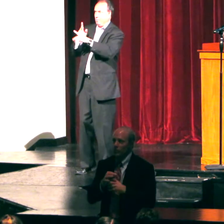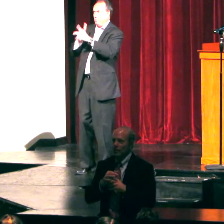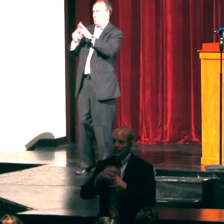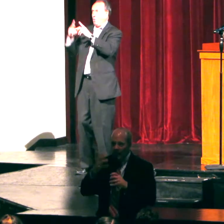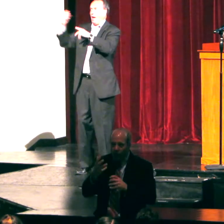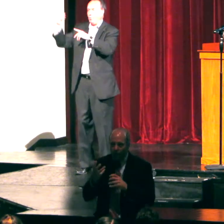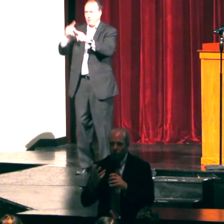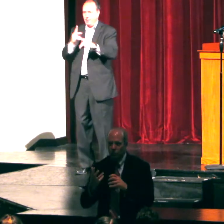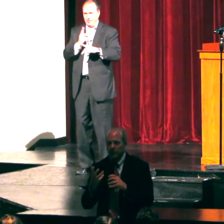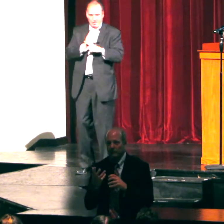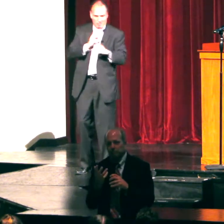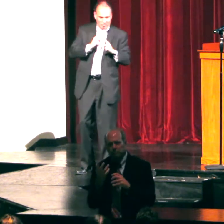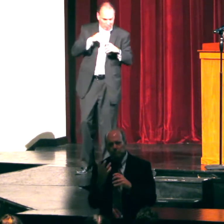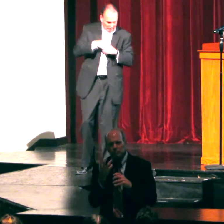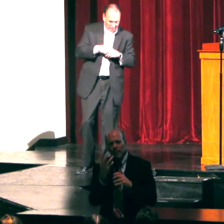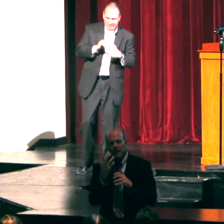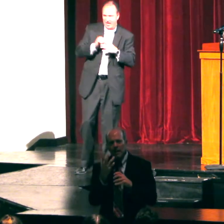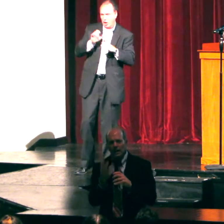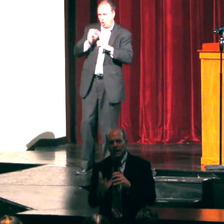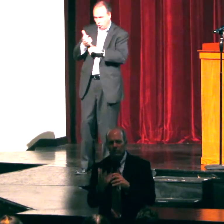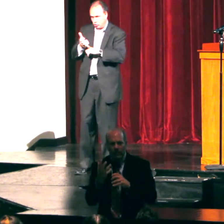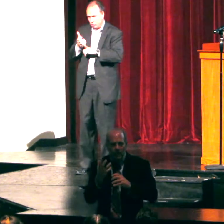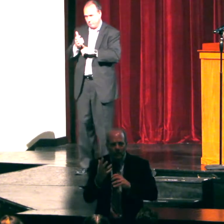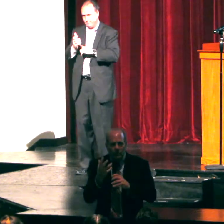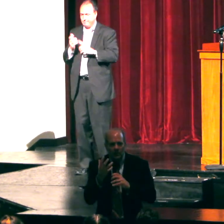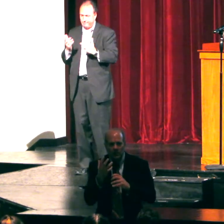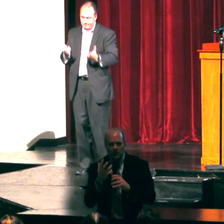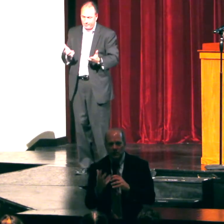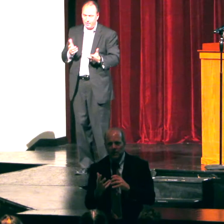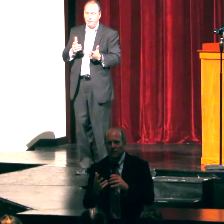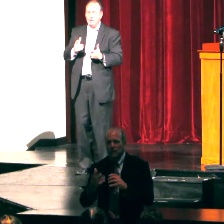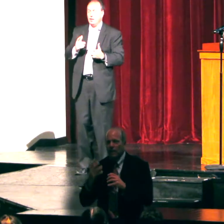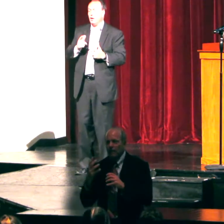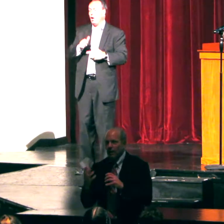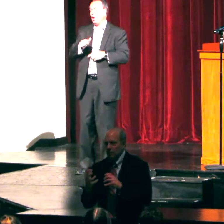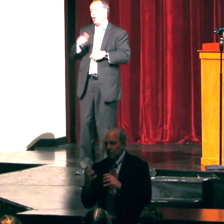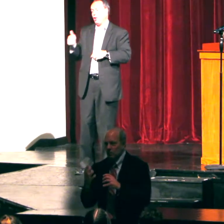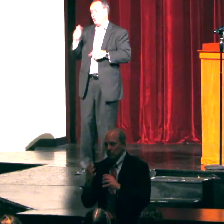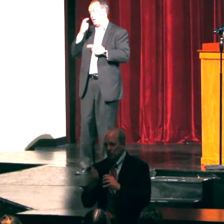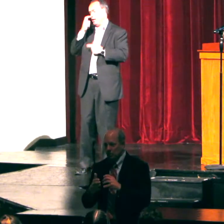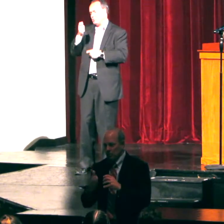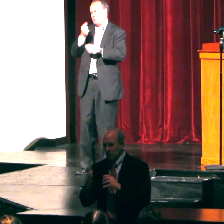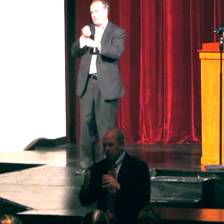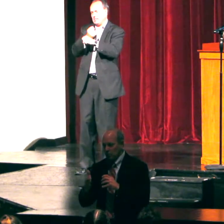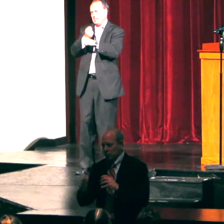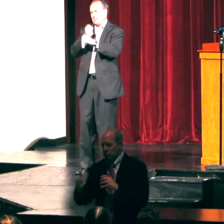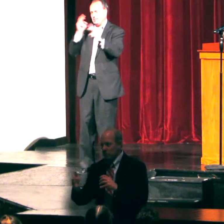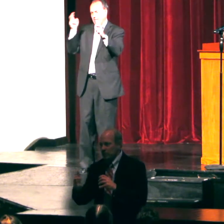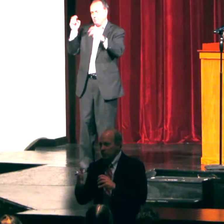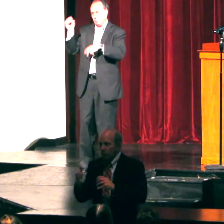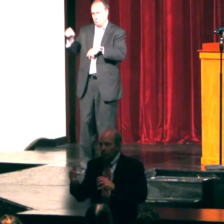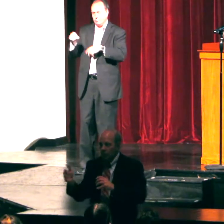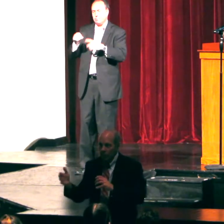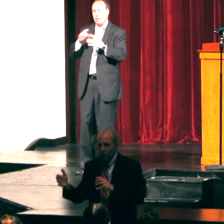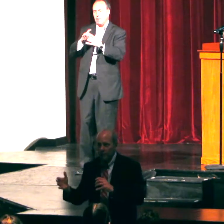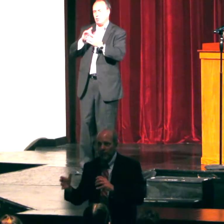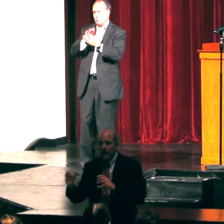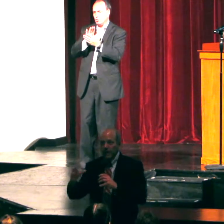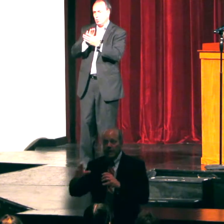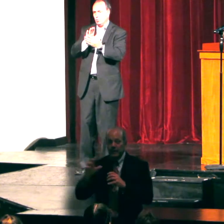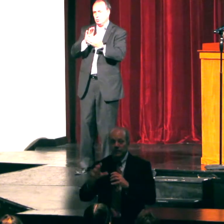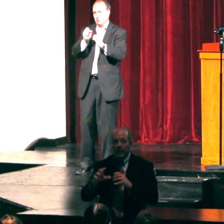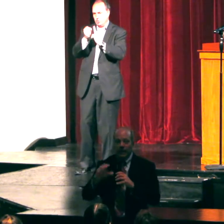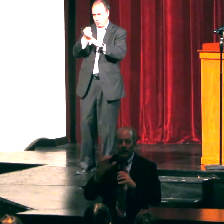people in. So that's that culture thing. The other very interesting statistic about the school shootings that were